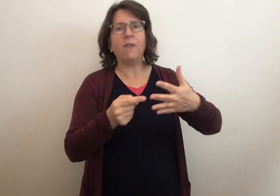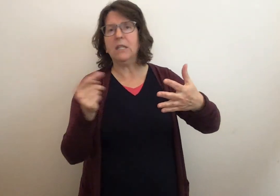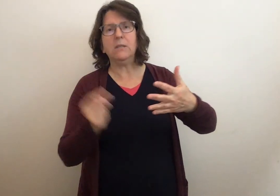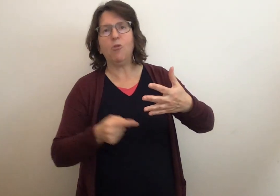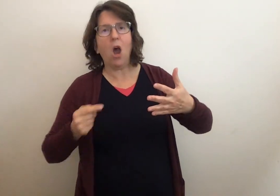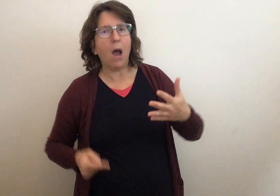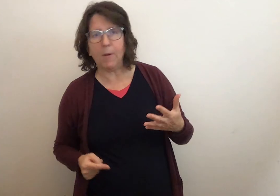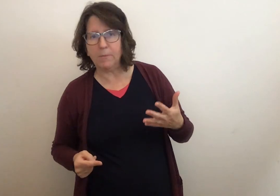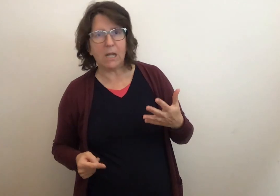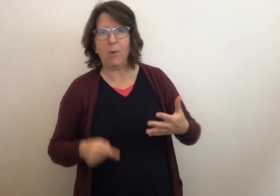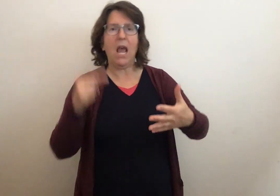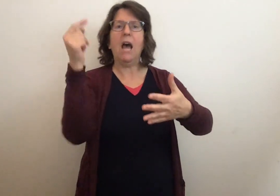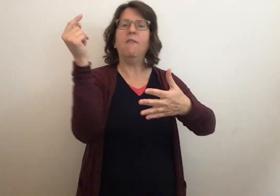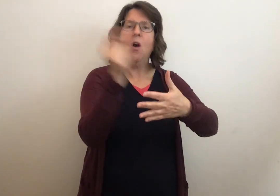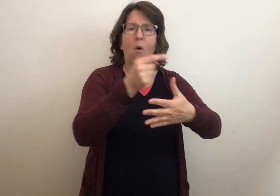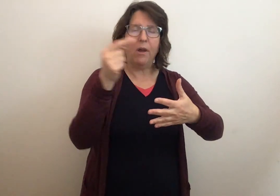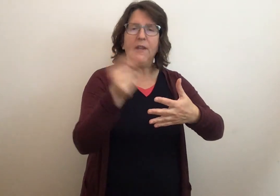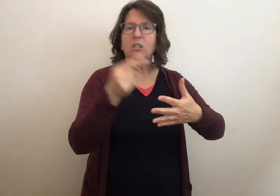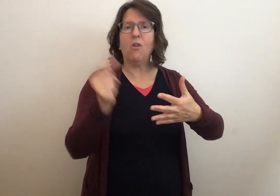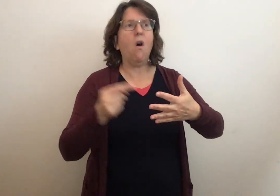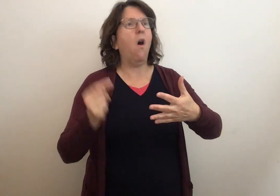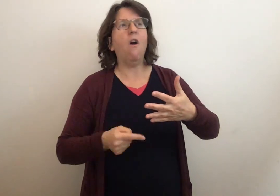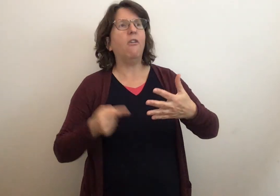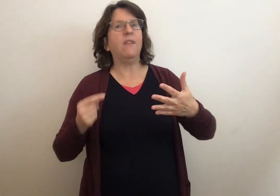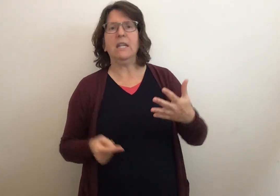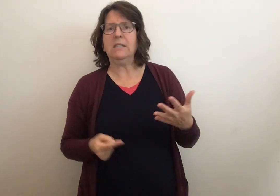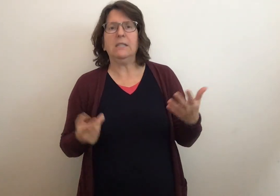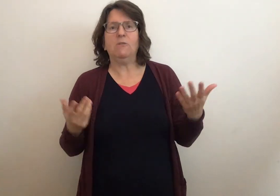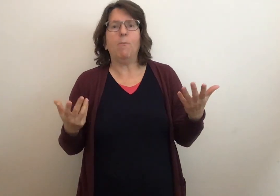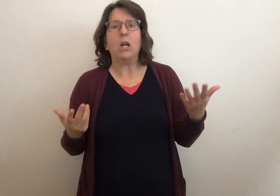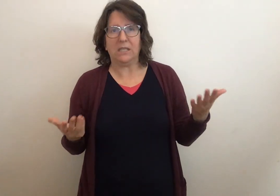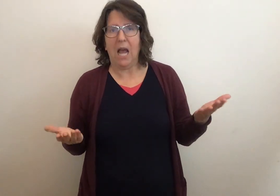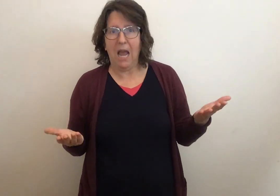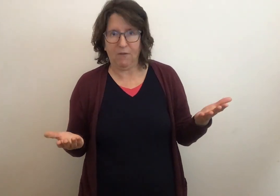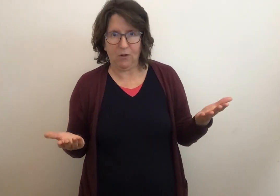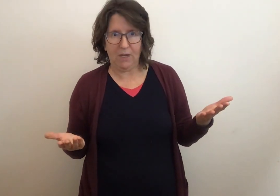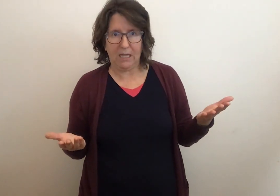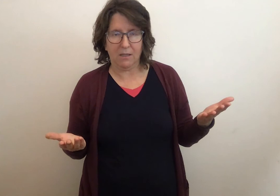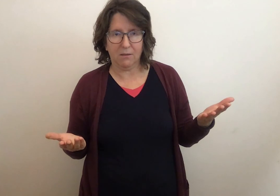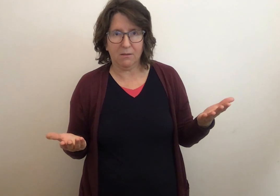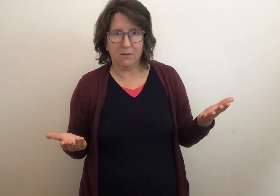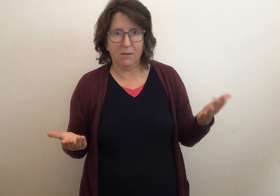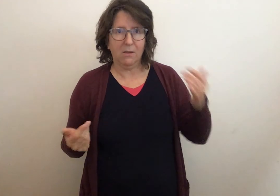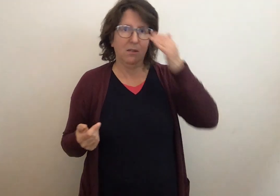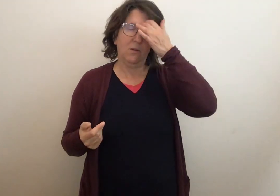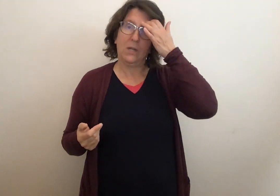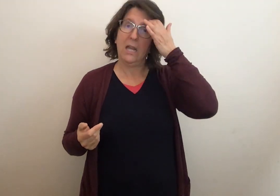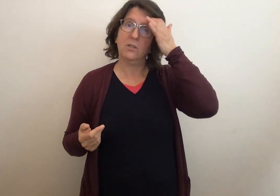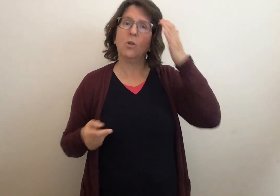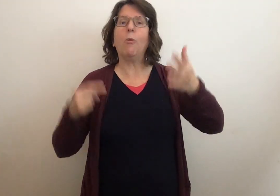these problems that we have, or these are all these books I have to read. Okay, so